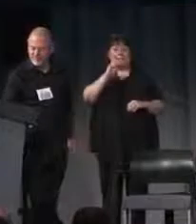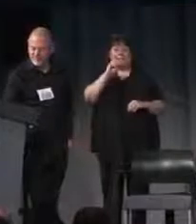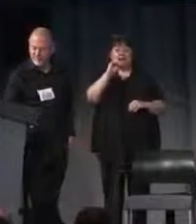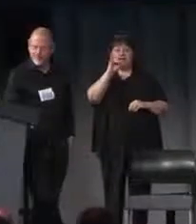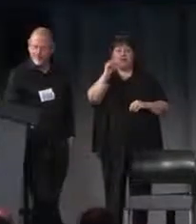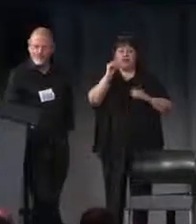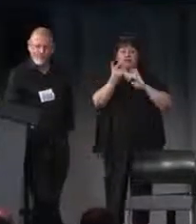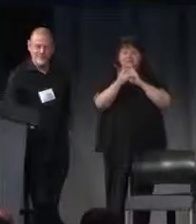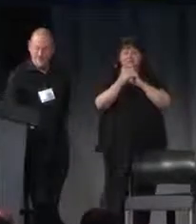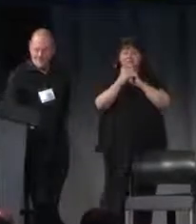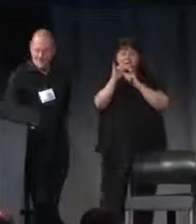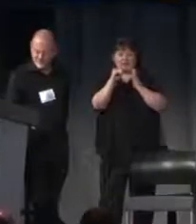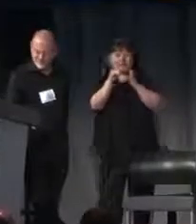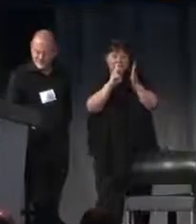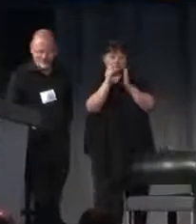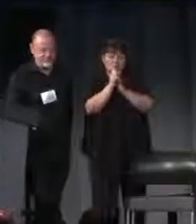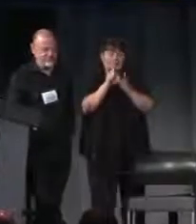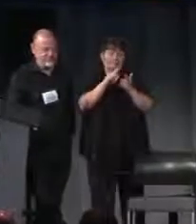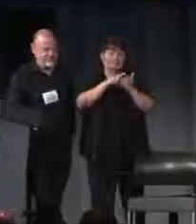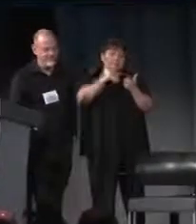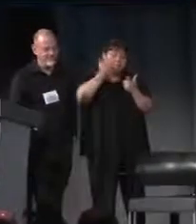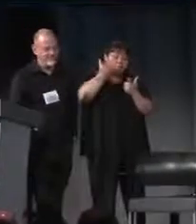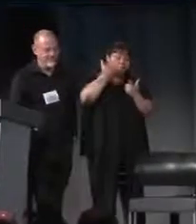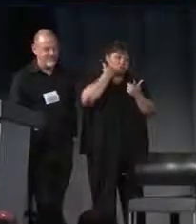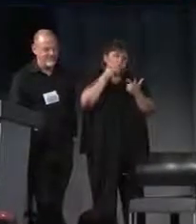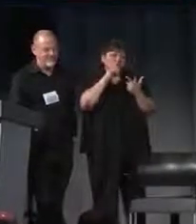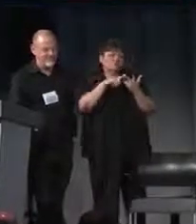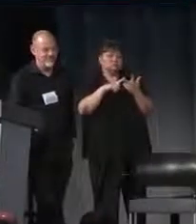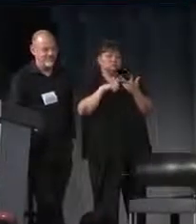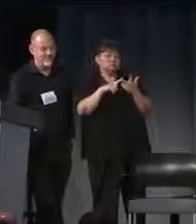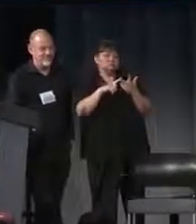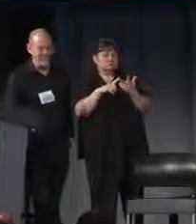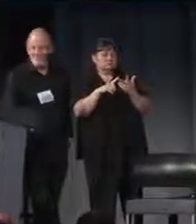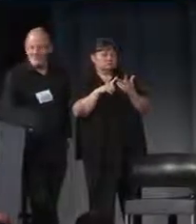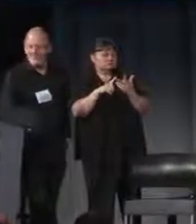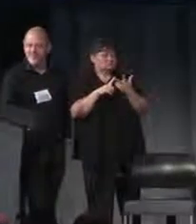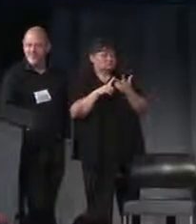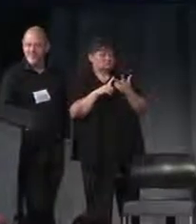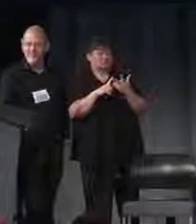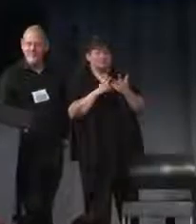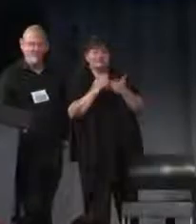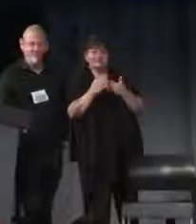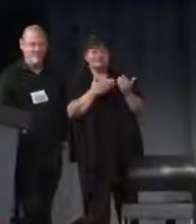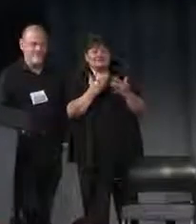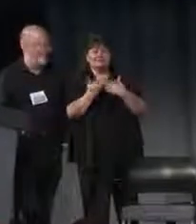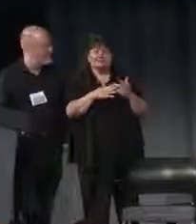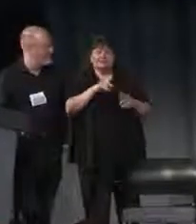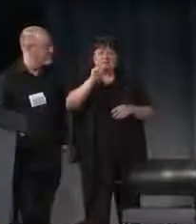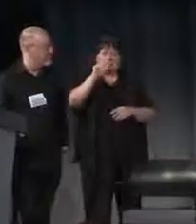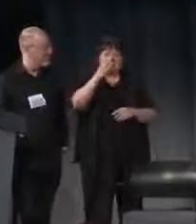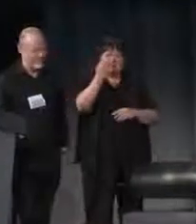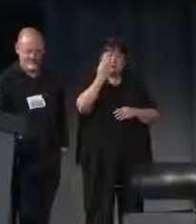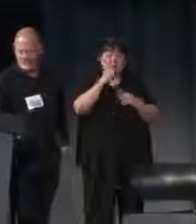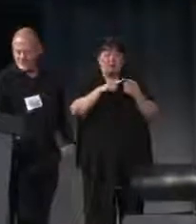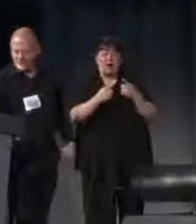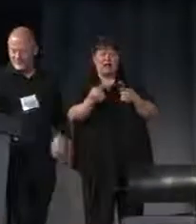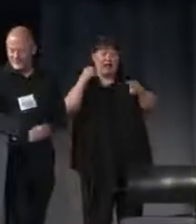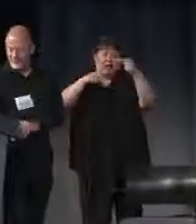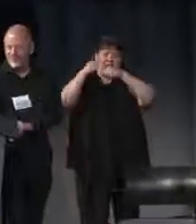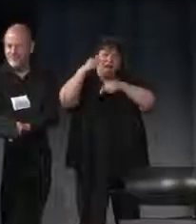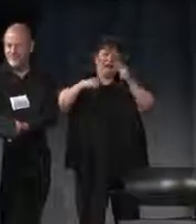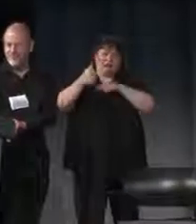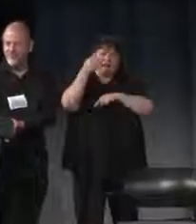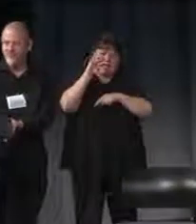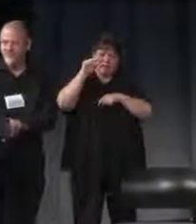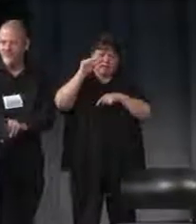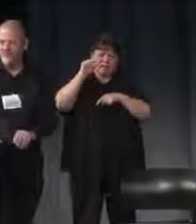technology, something like video or telephones, in a way, whether it's 2014 or 1920, you're always